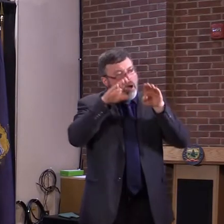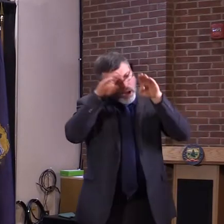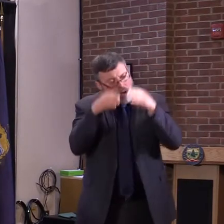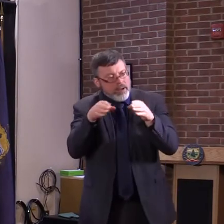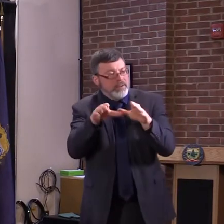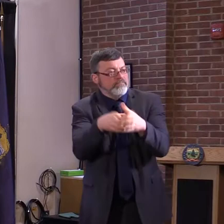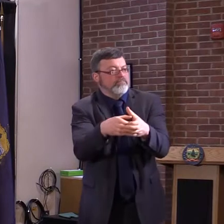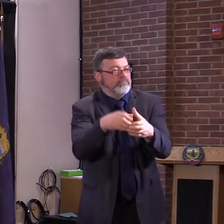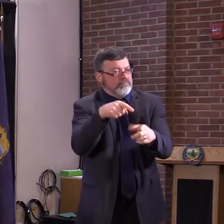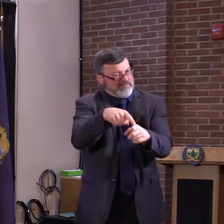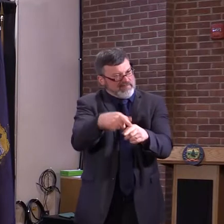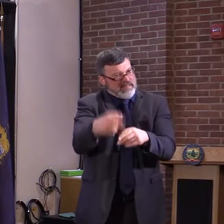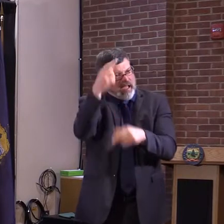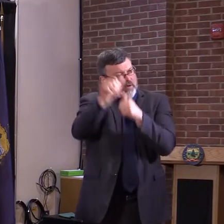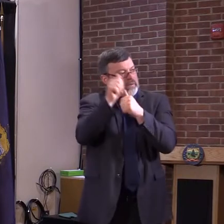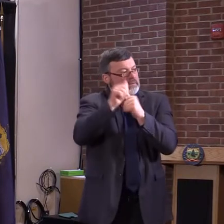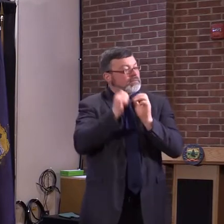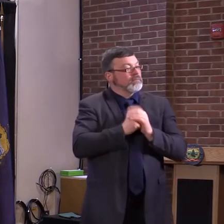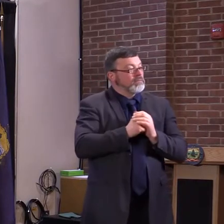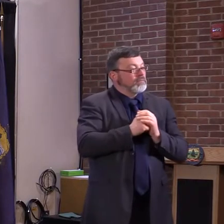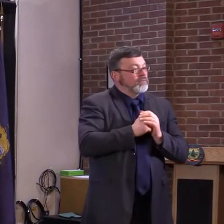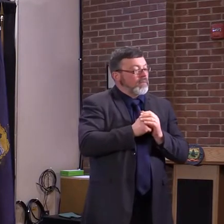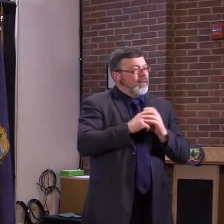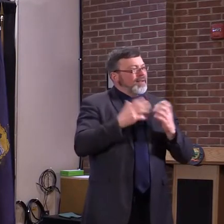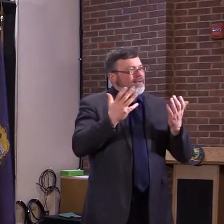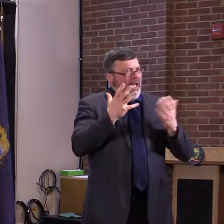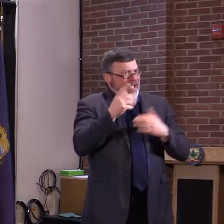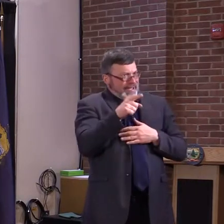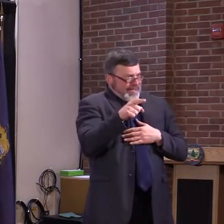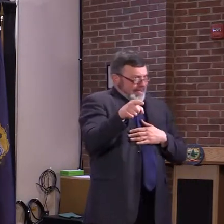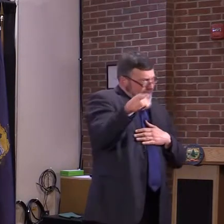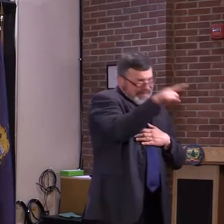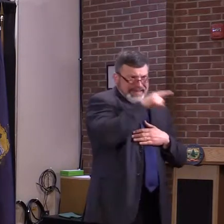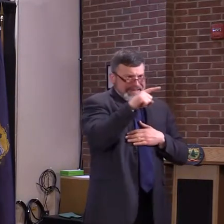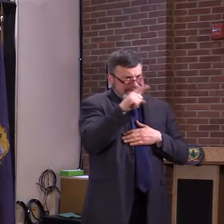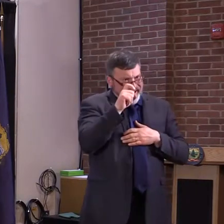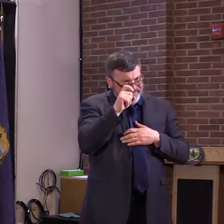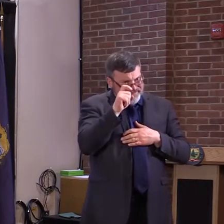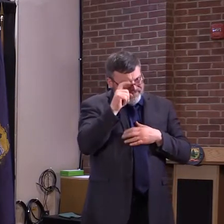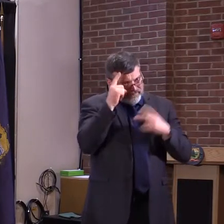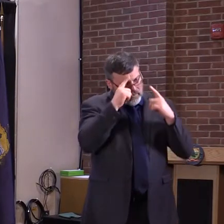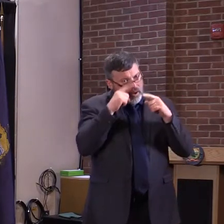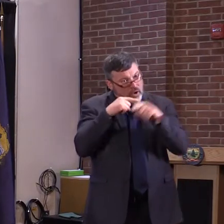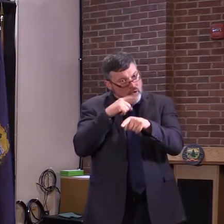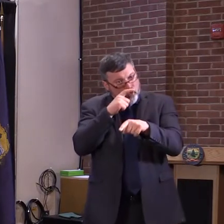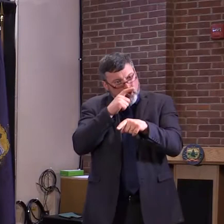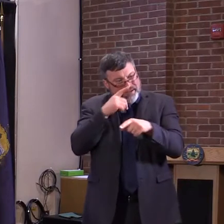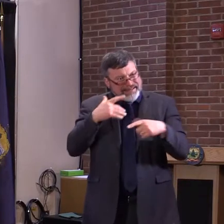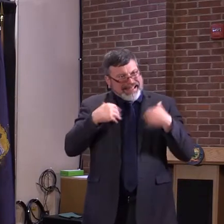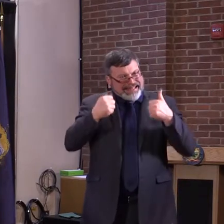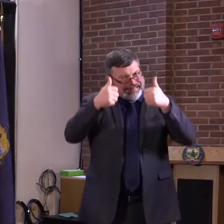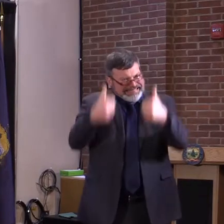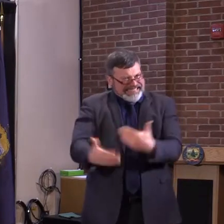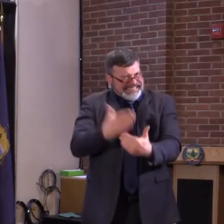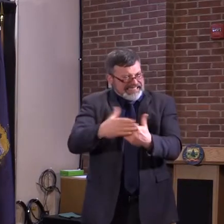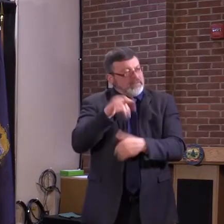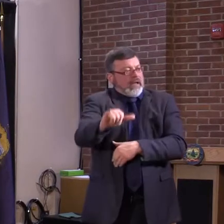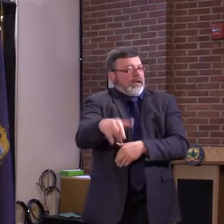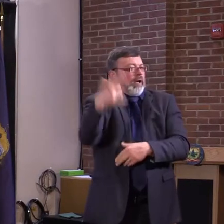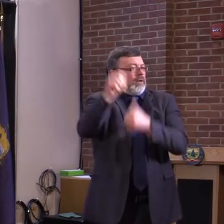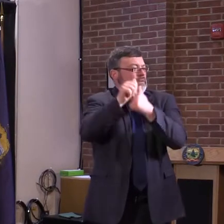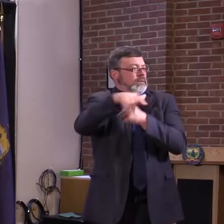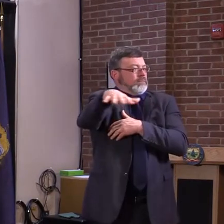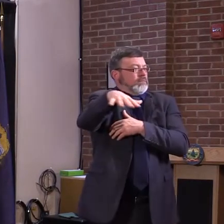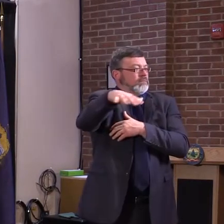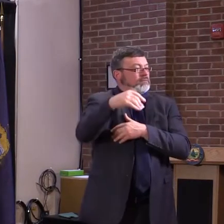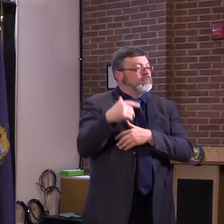on protecting those at highest risk of COVID's worst outcomes and ensuring the healthcare system has sufficient capacity